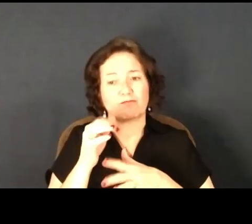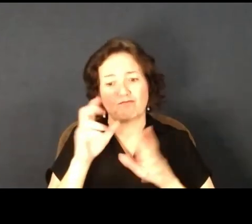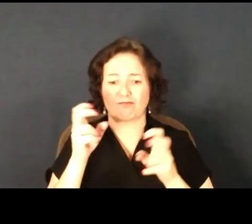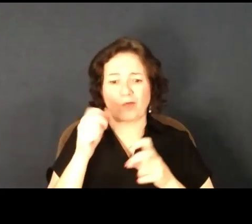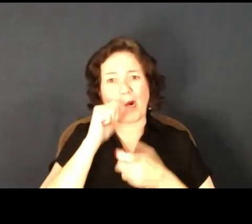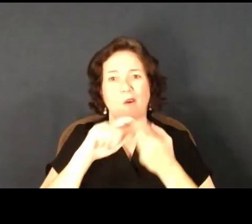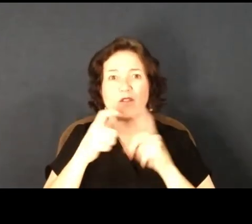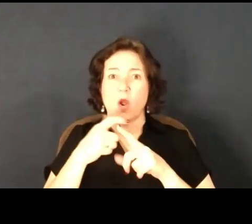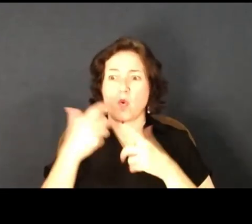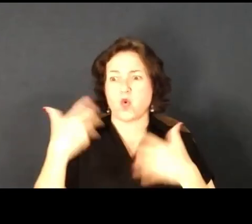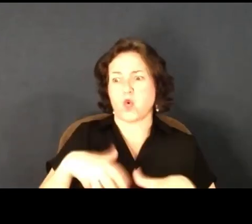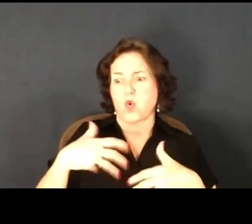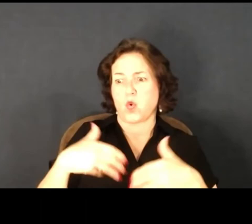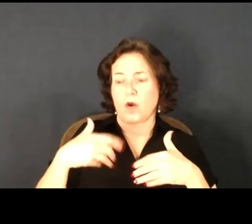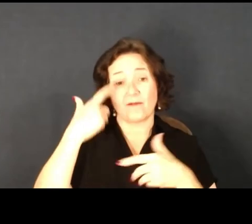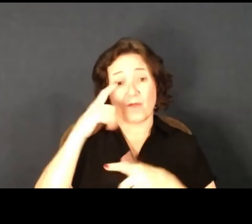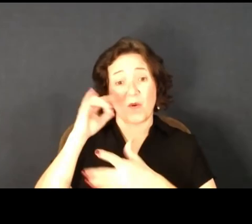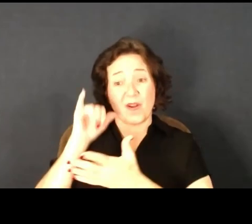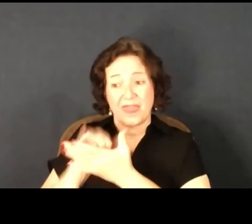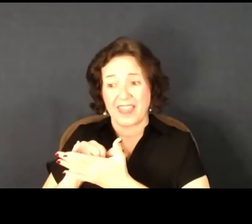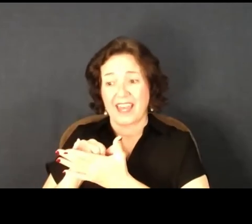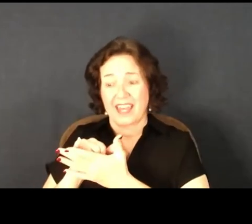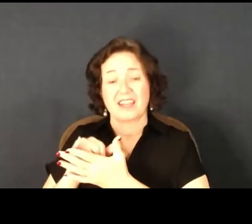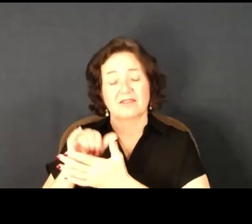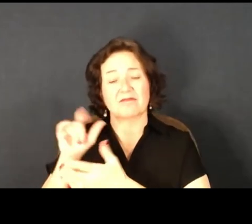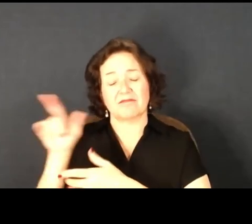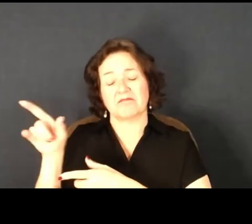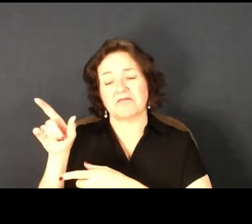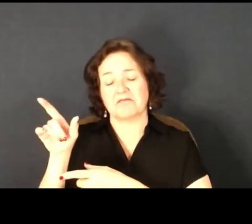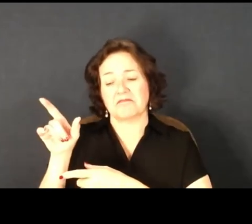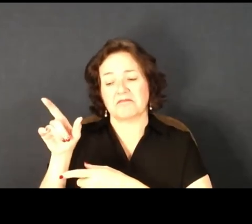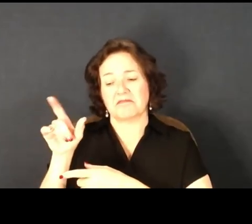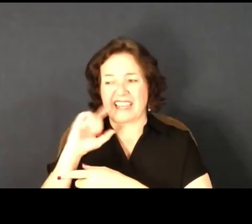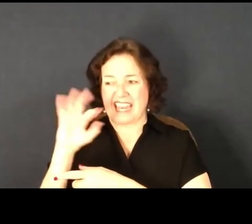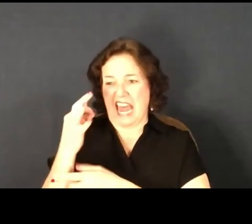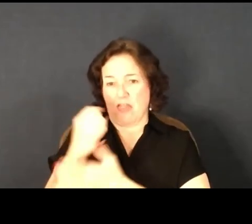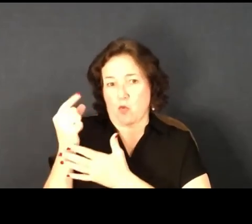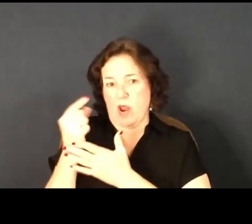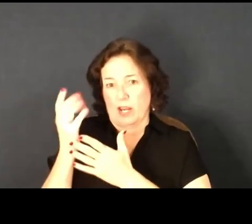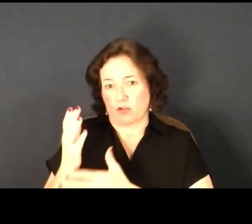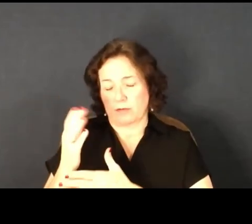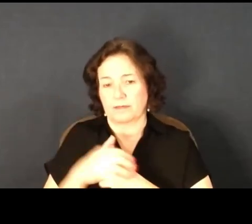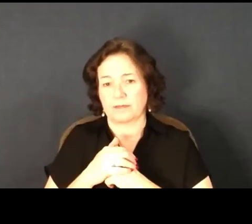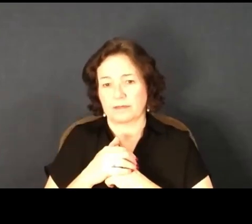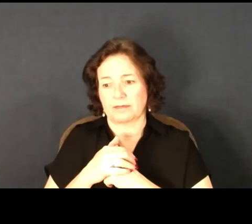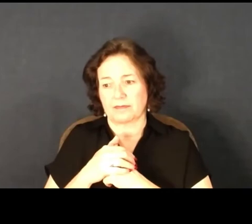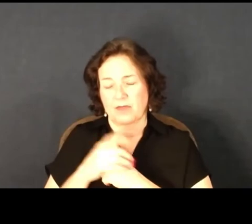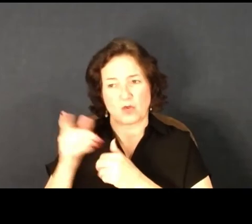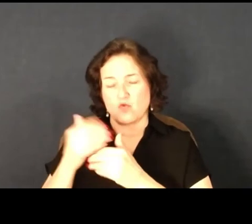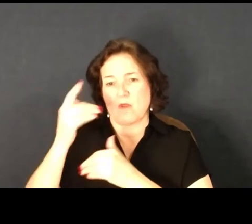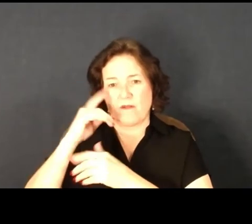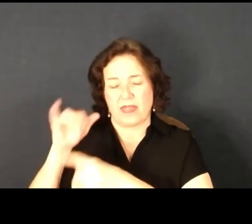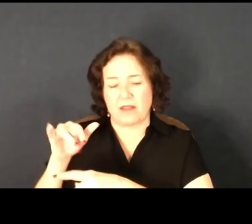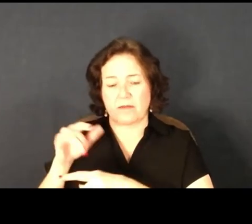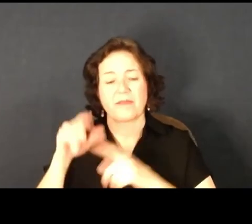And it was during that time that my brother worked for my dad. My dad owned the